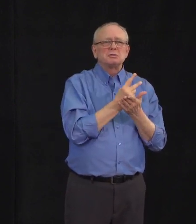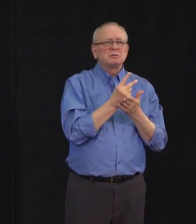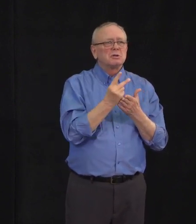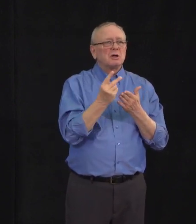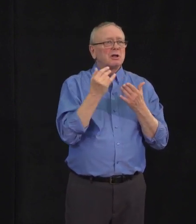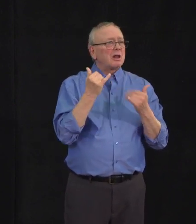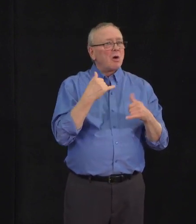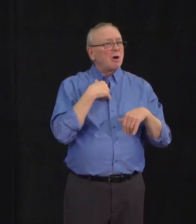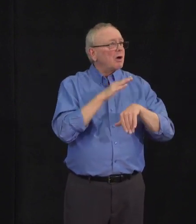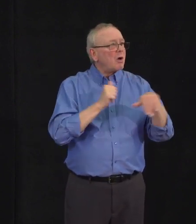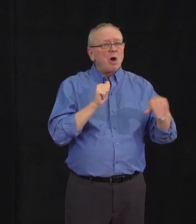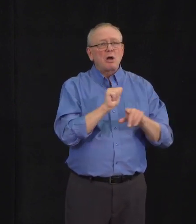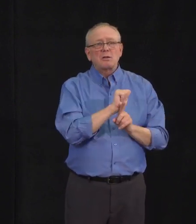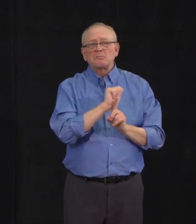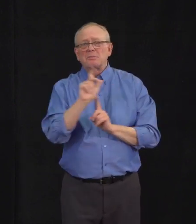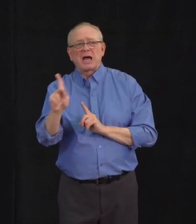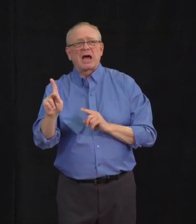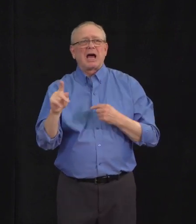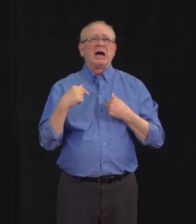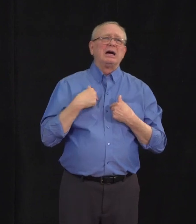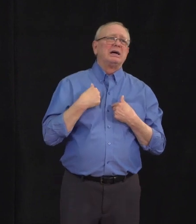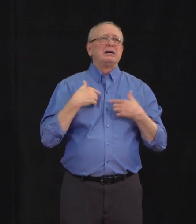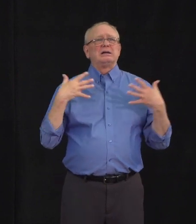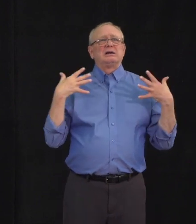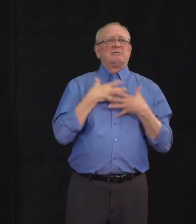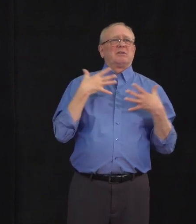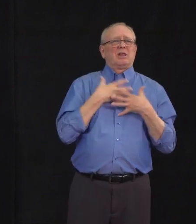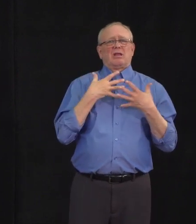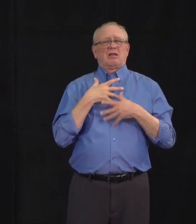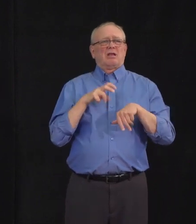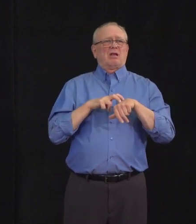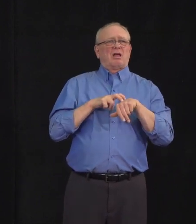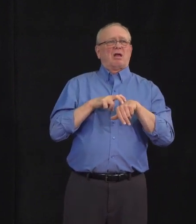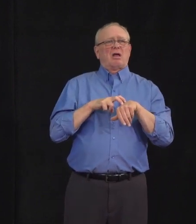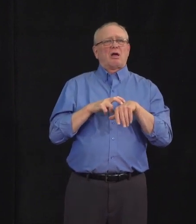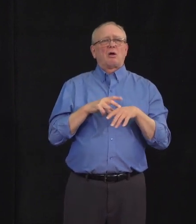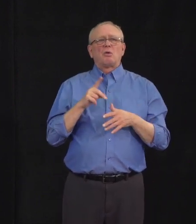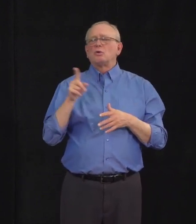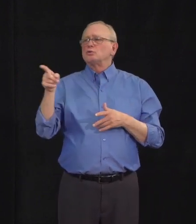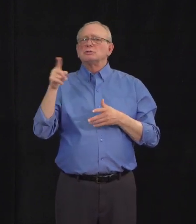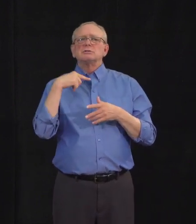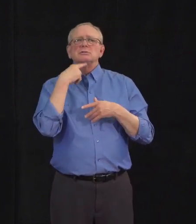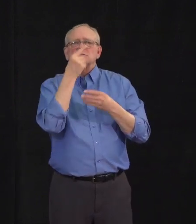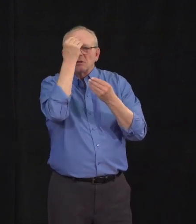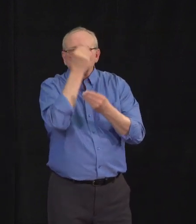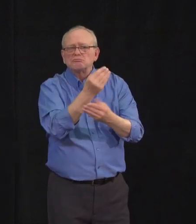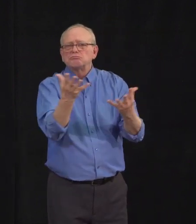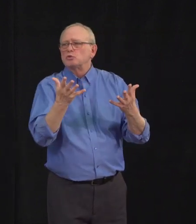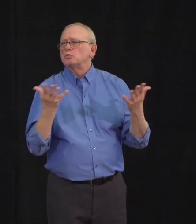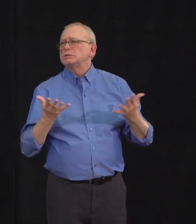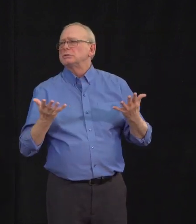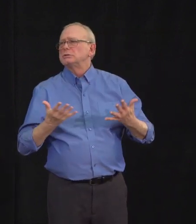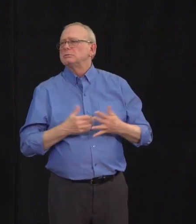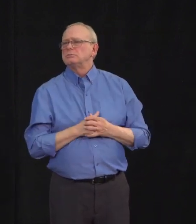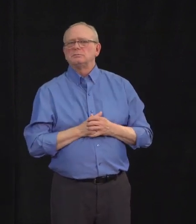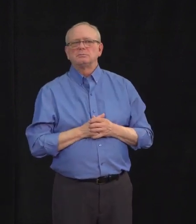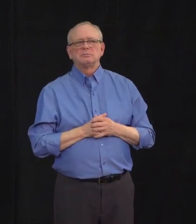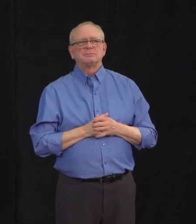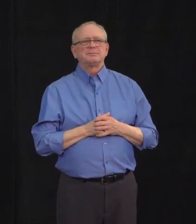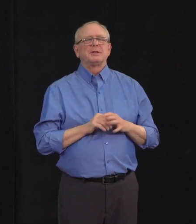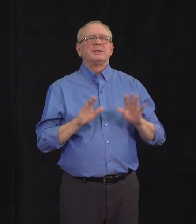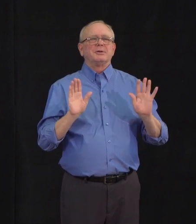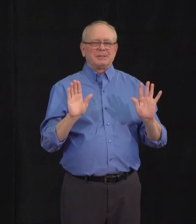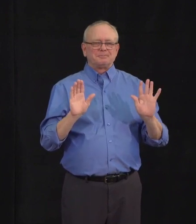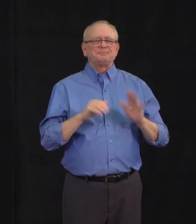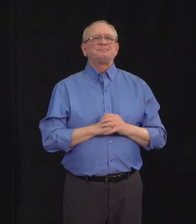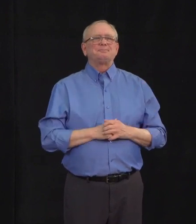critical pieces that I've talked about before with respect to that particular outbreak is that when we look at a site in